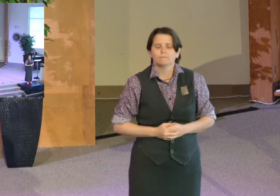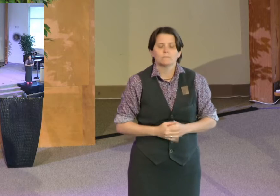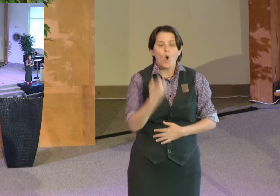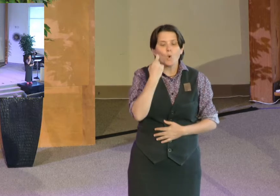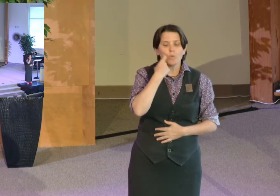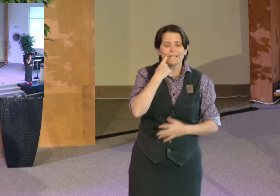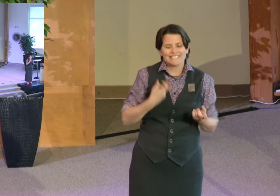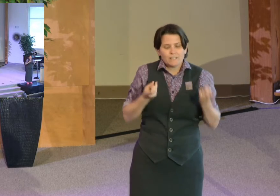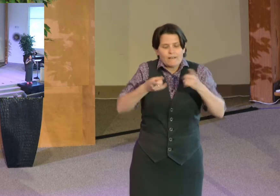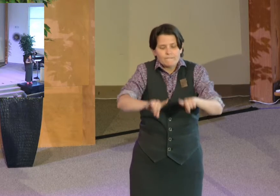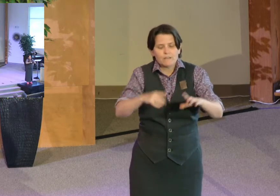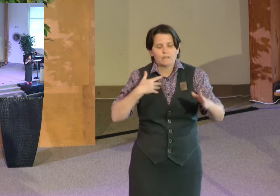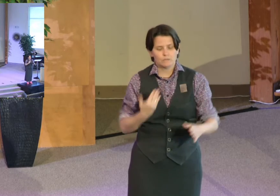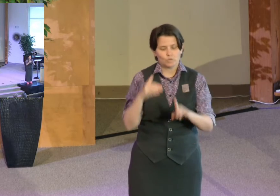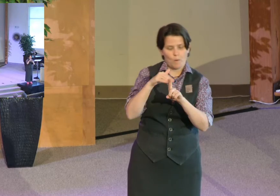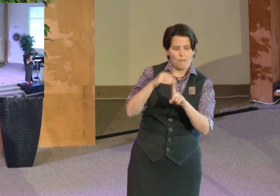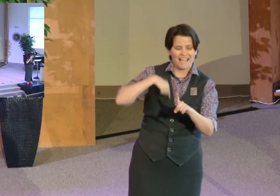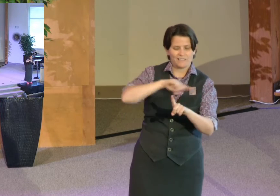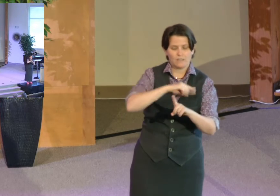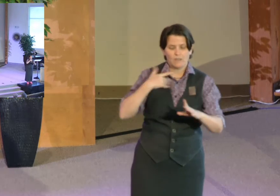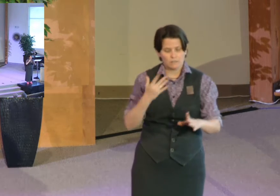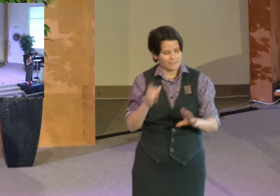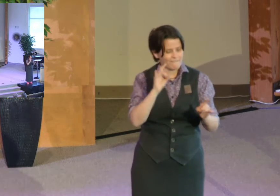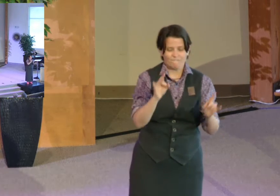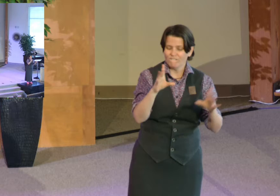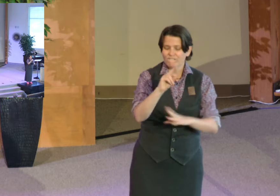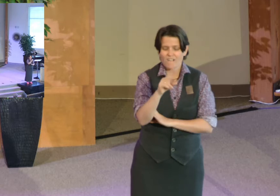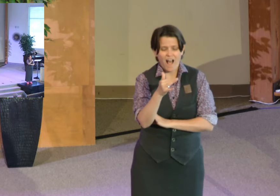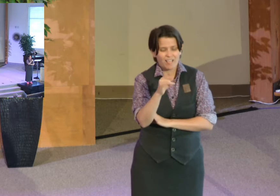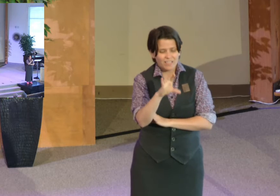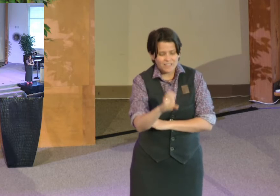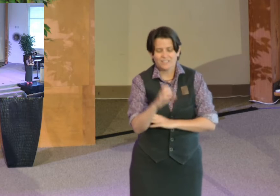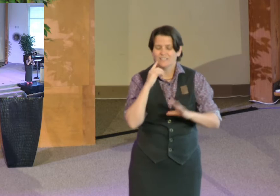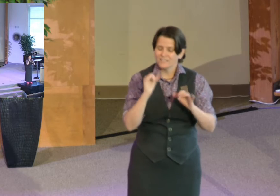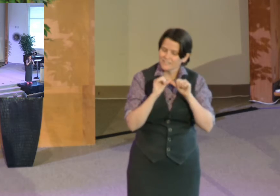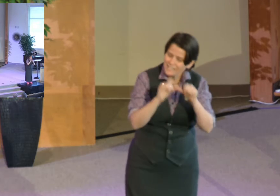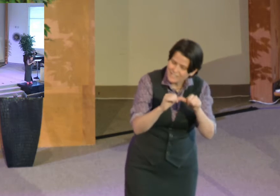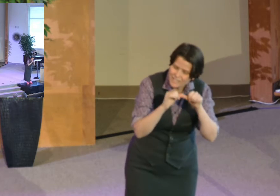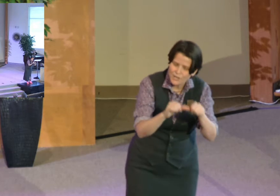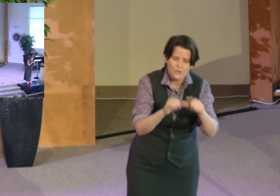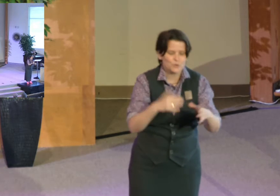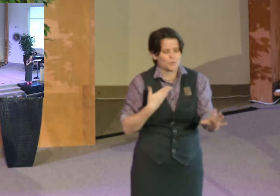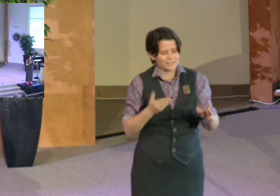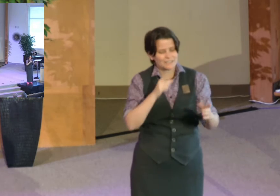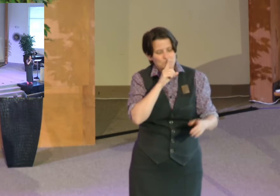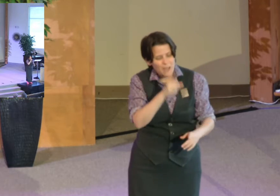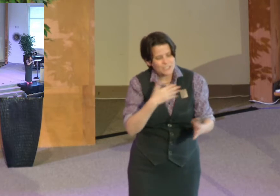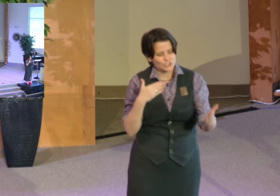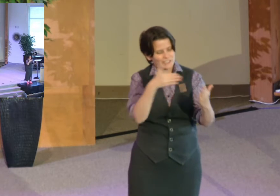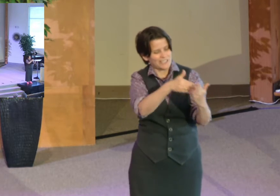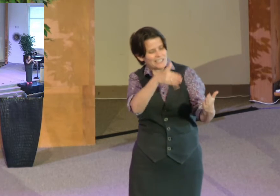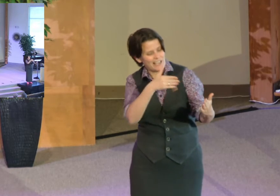prejudices, injustices, and inequalities toward people of color are embedded in societies, from